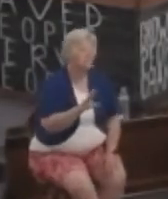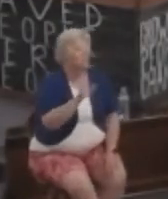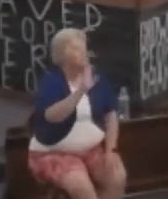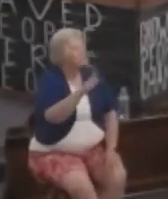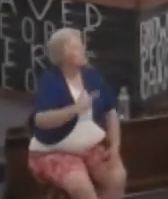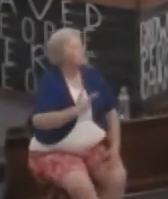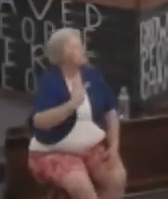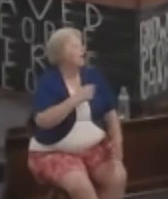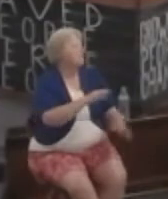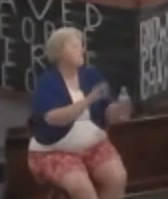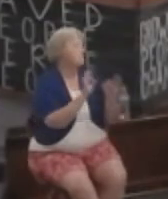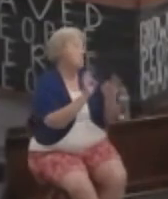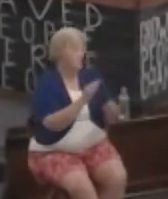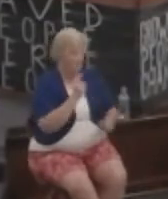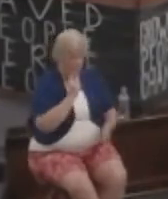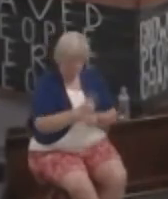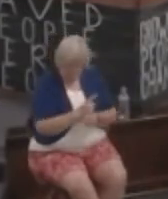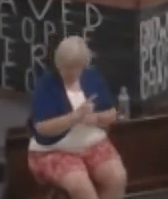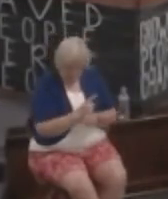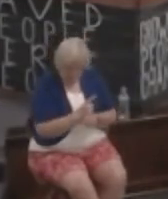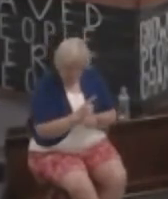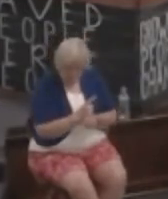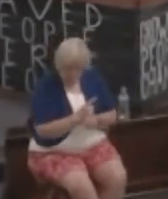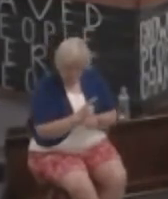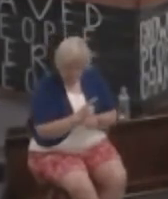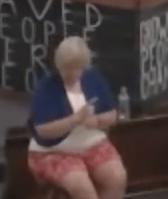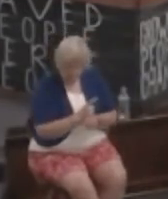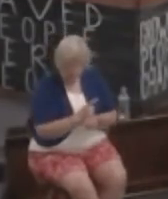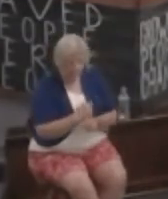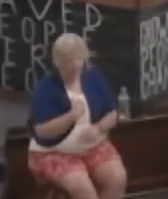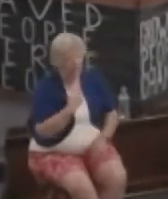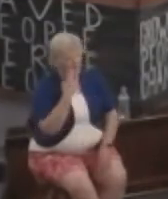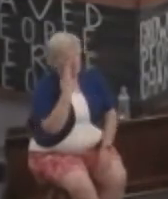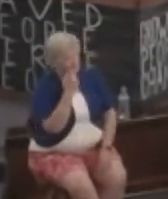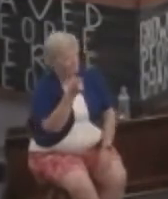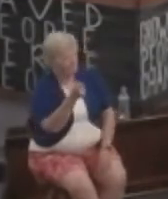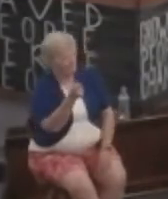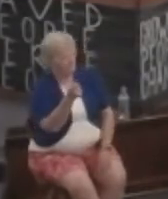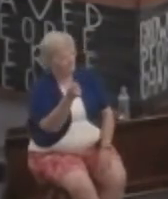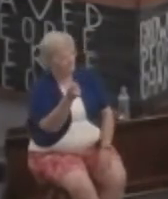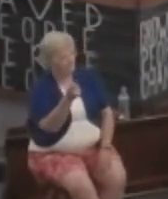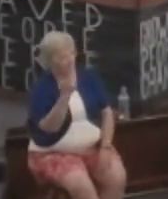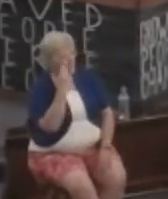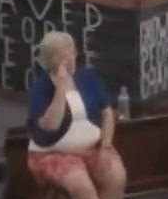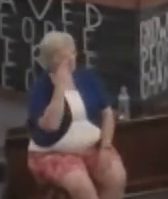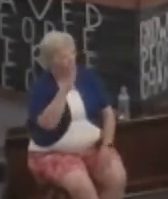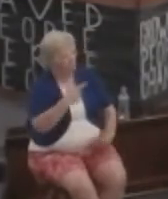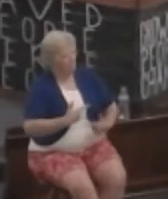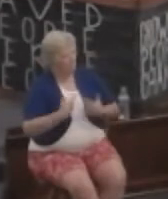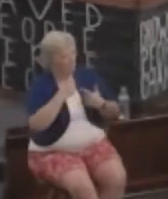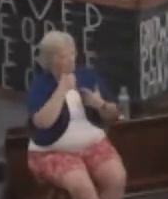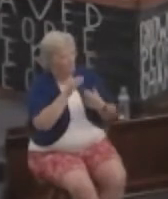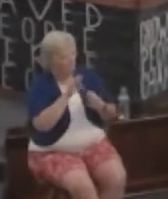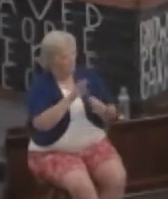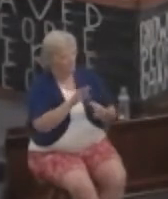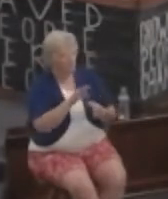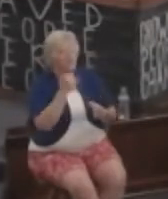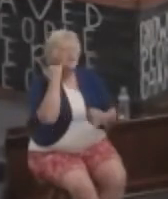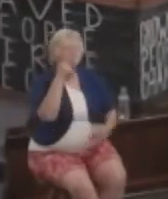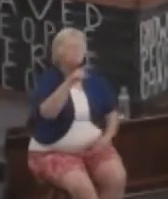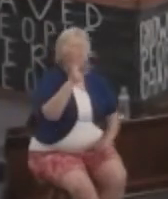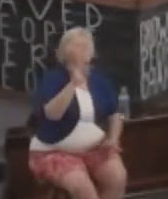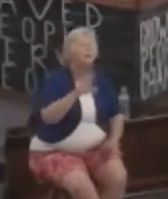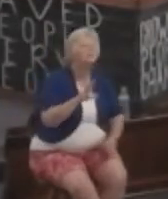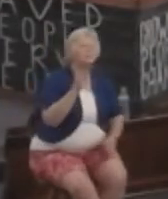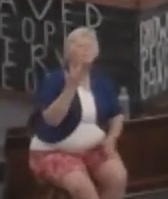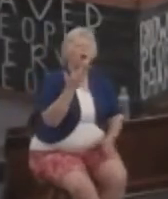be perfect. But I see you, and I know that your life isn't. If you are a pastor, how come you hang